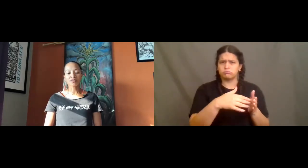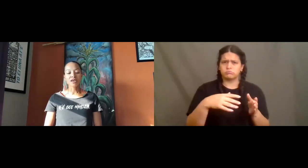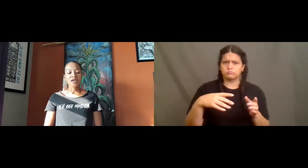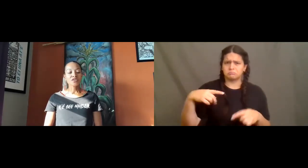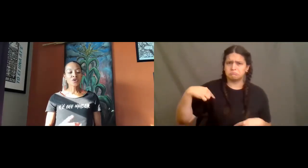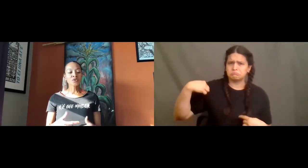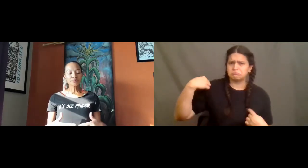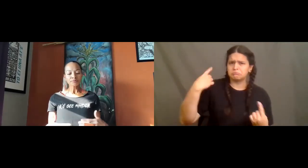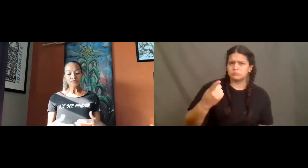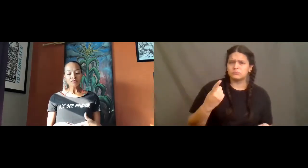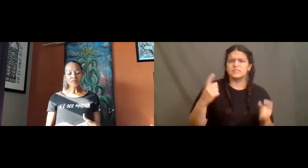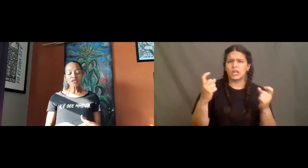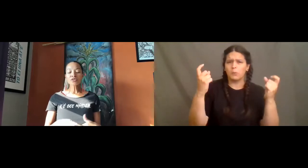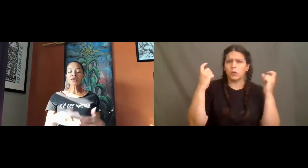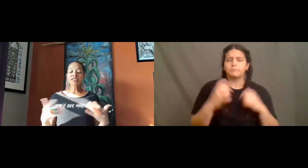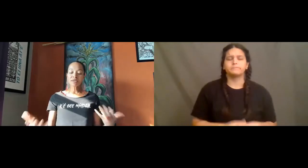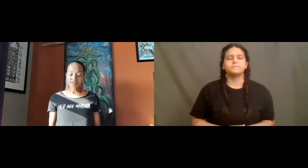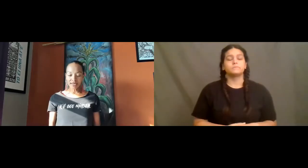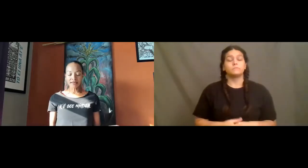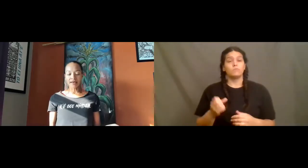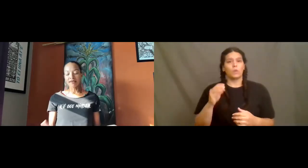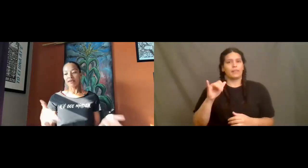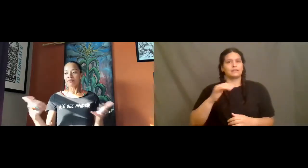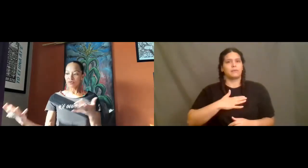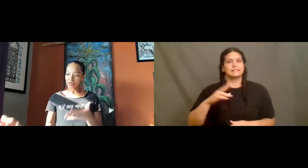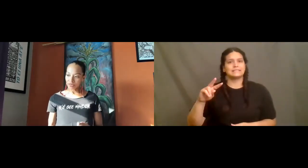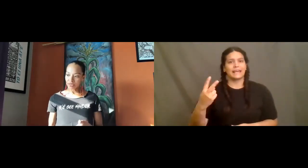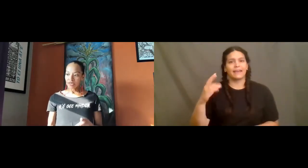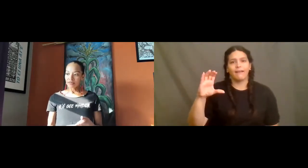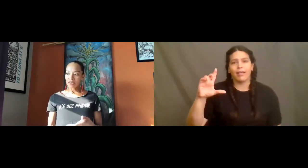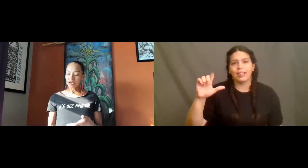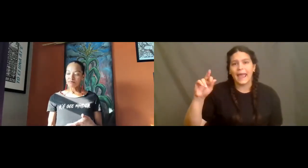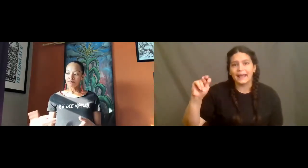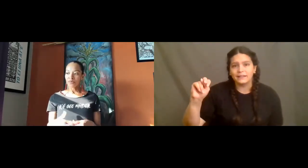ceremonies. And so that's my second clan. And then there's